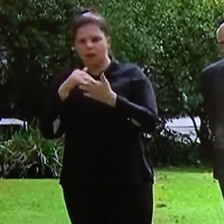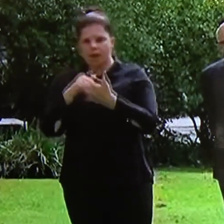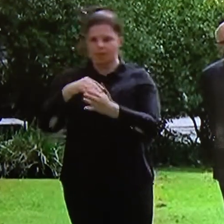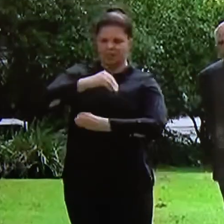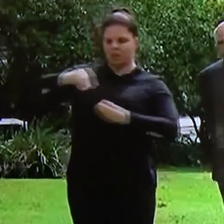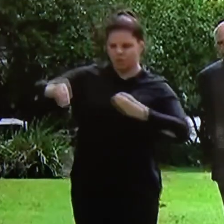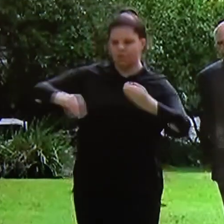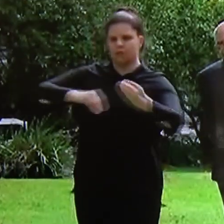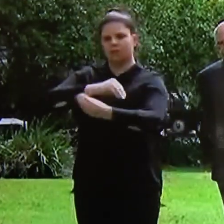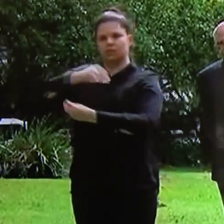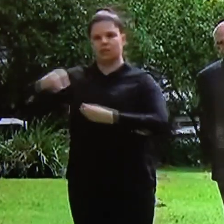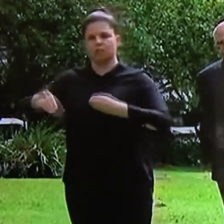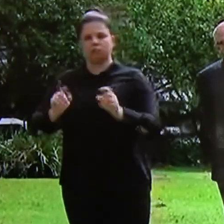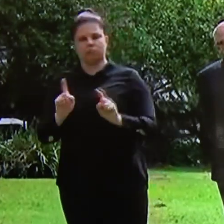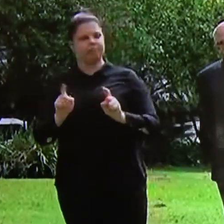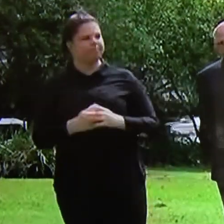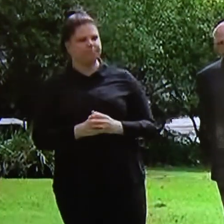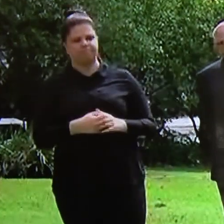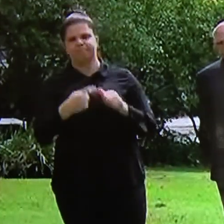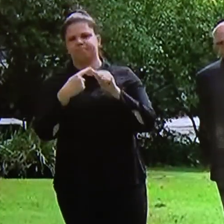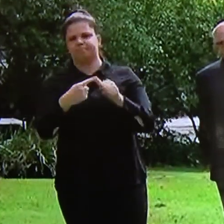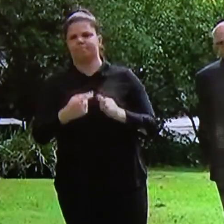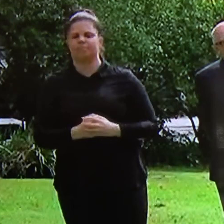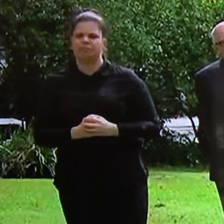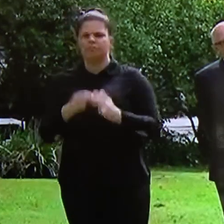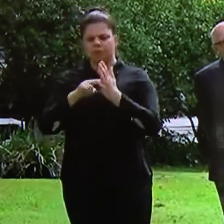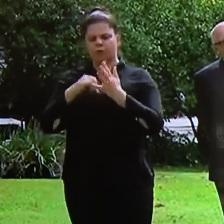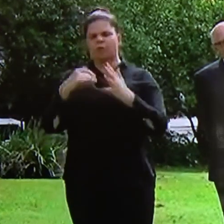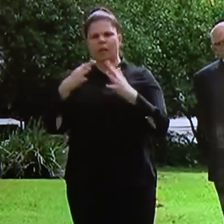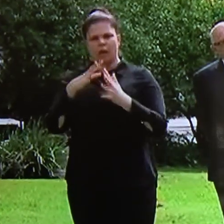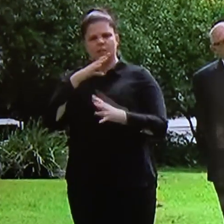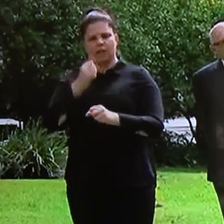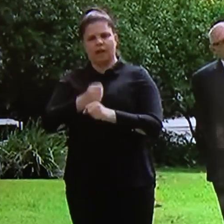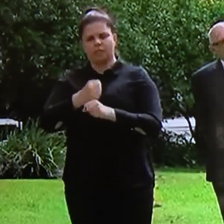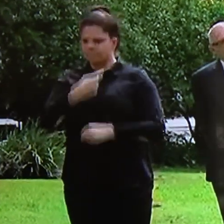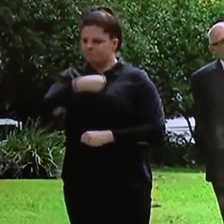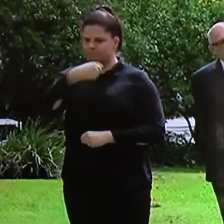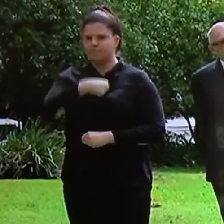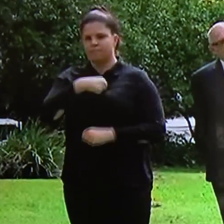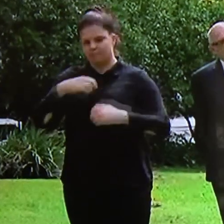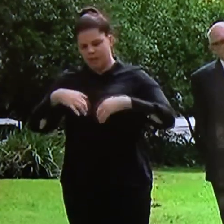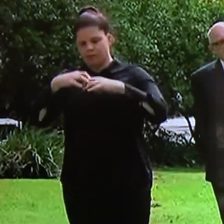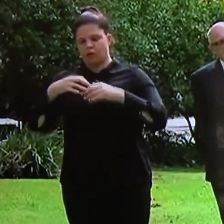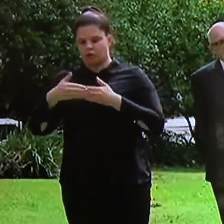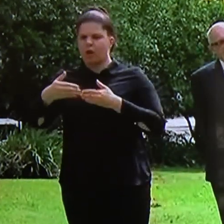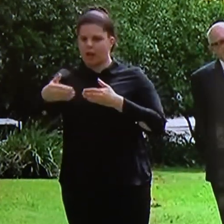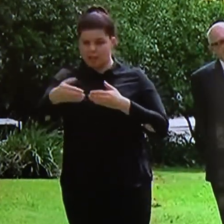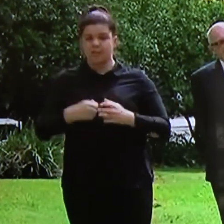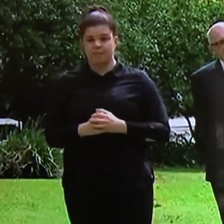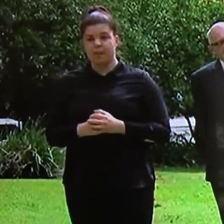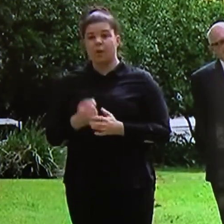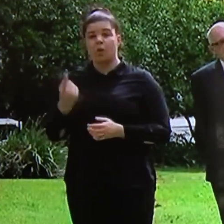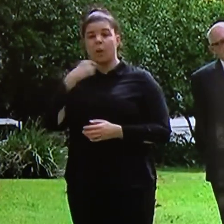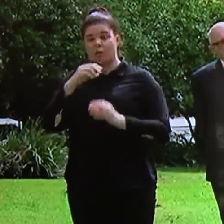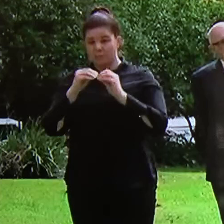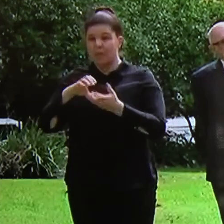Well, the point I'd make there is that the New South Wales Government remains committed to its infrastructure agenda. Close to $100 billion